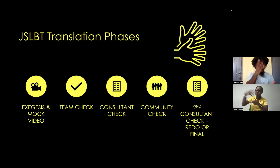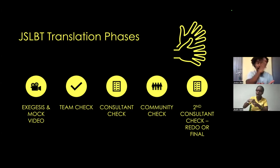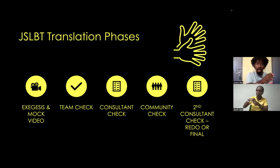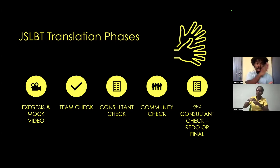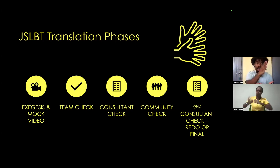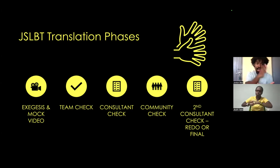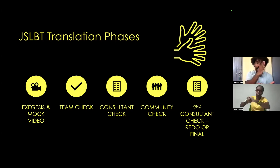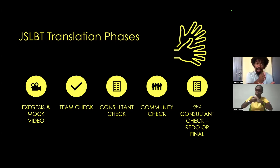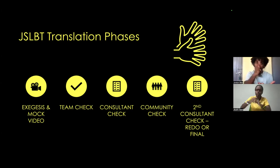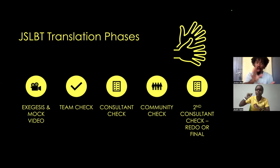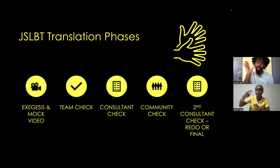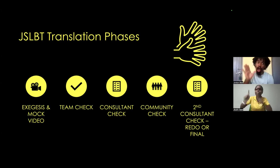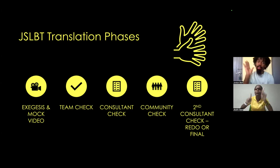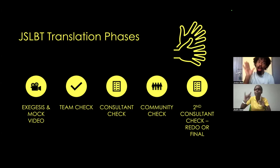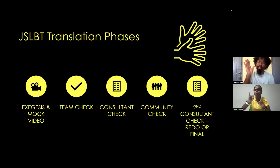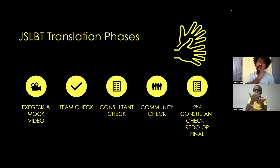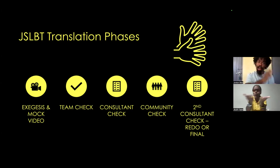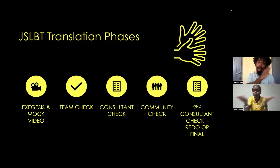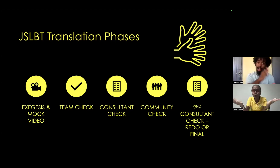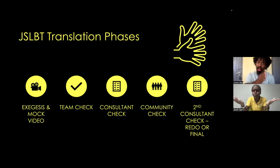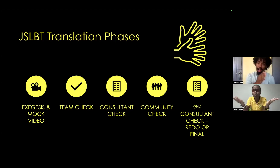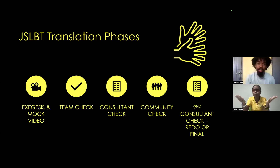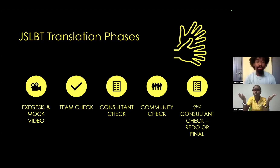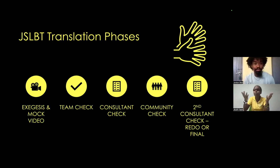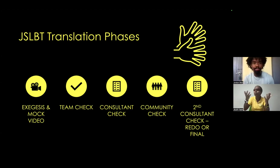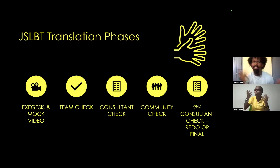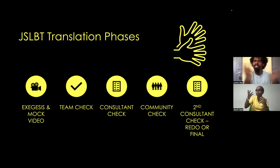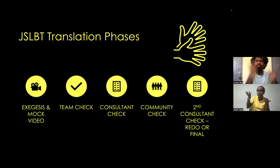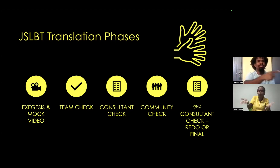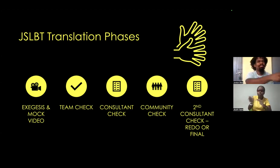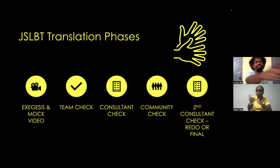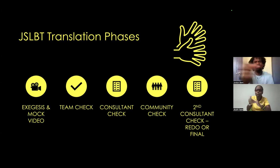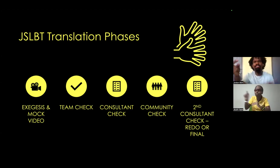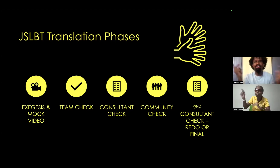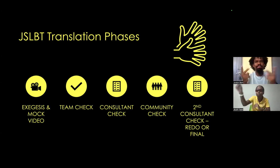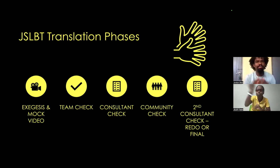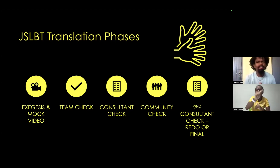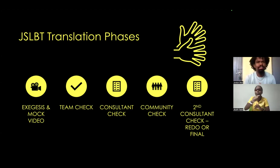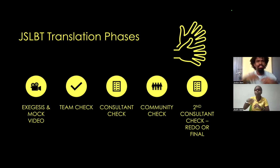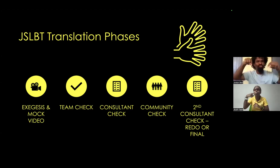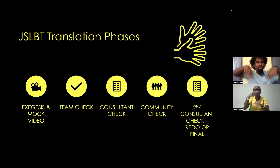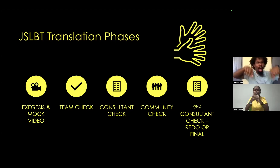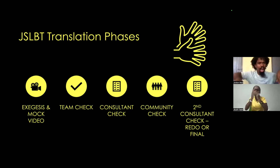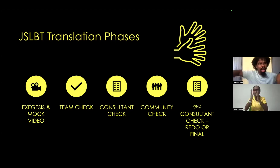took. It involved different partnerships, different stakeholders like you, Jamaicans,